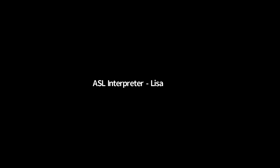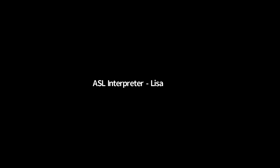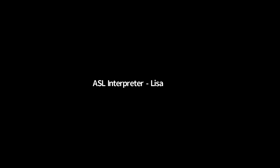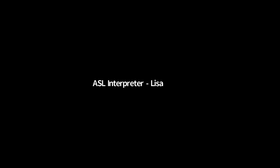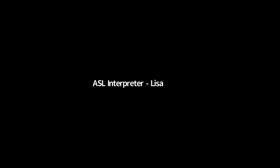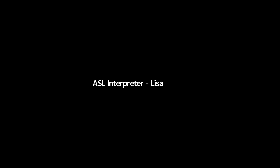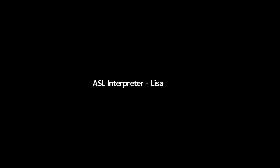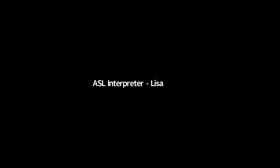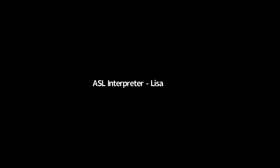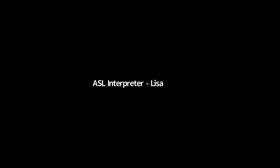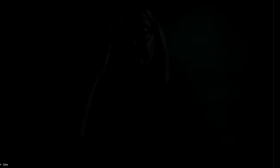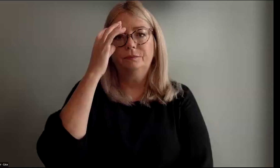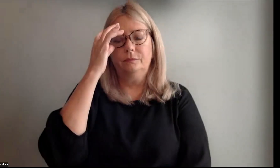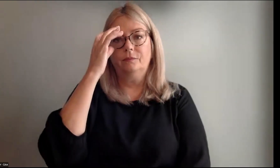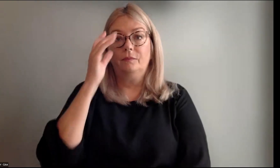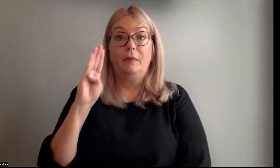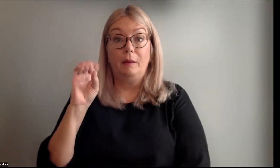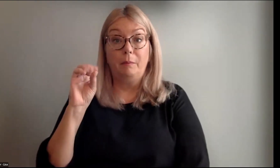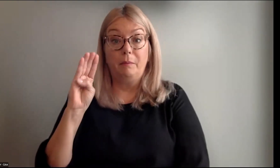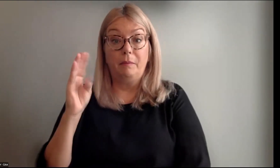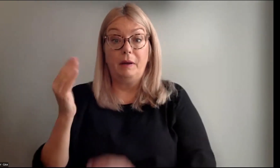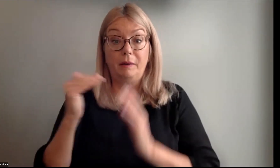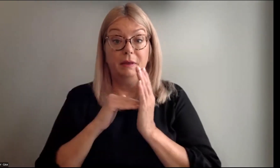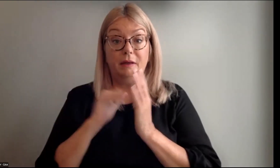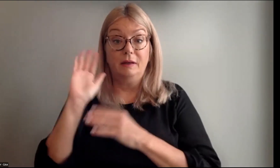All right, I see. Bob, you have your hand up again?